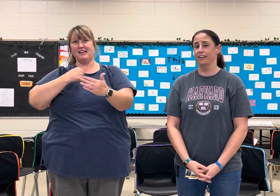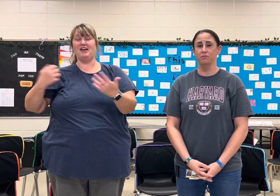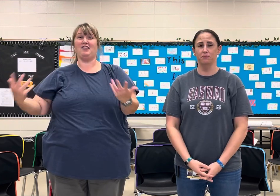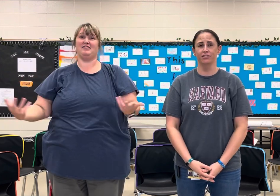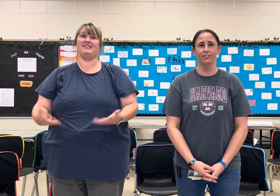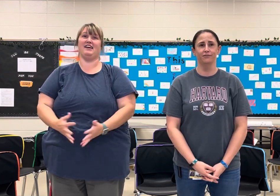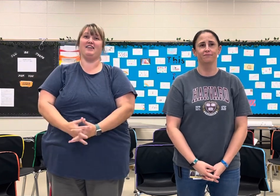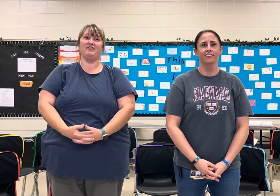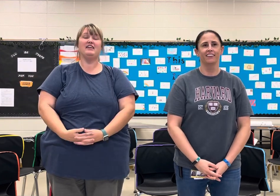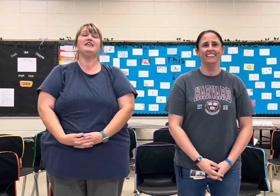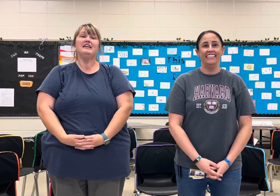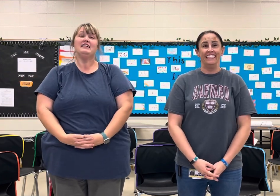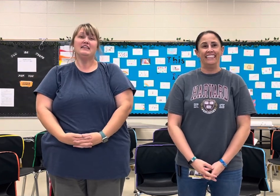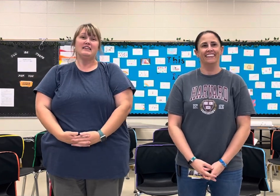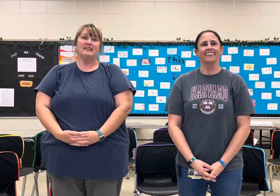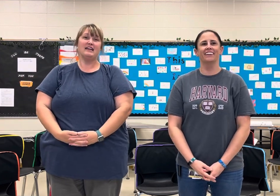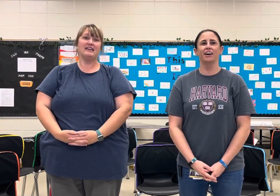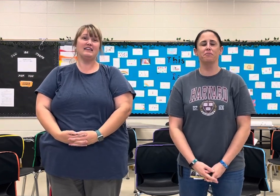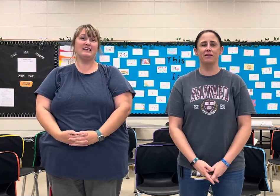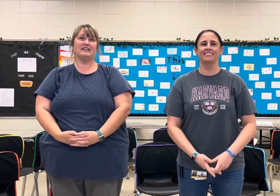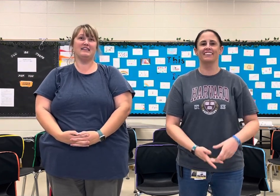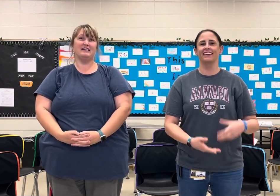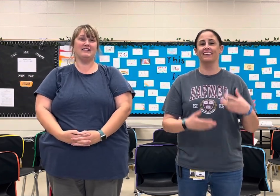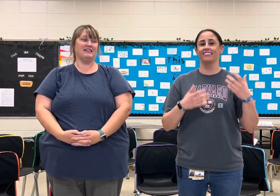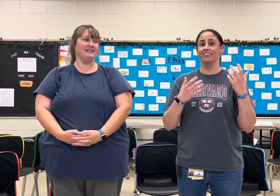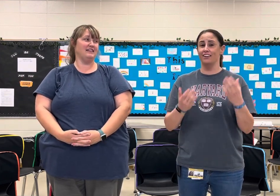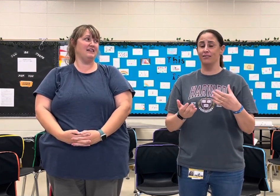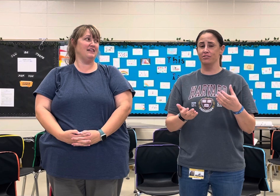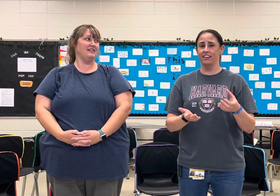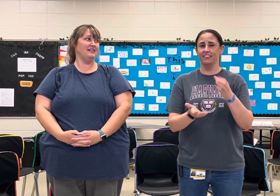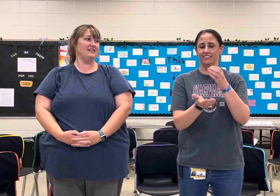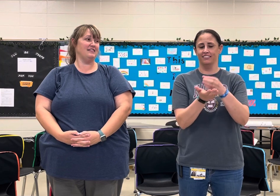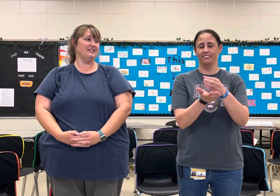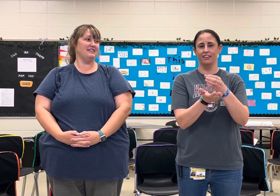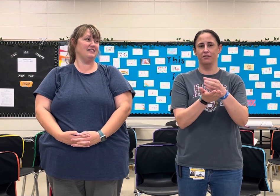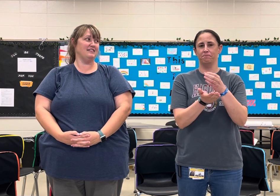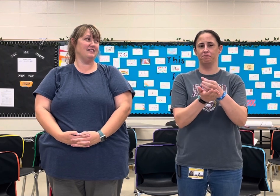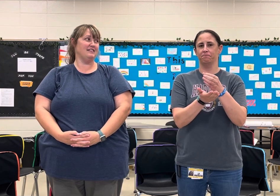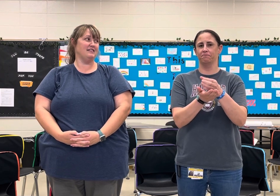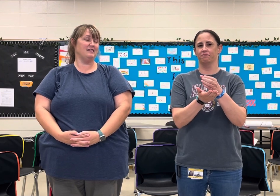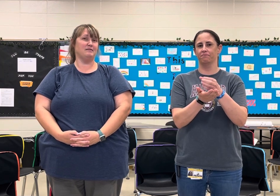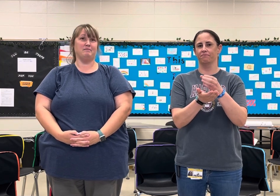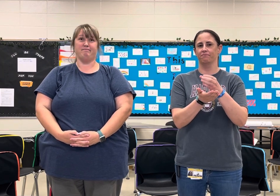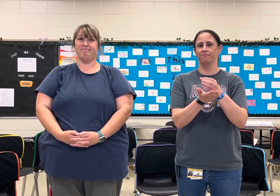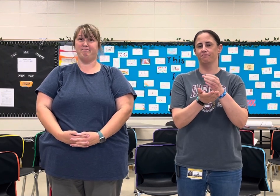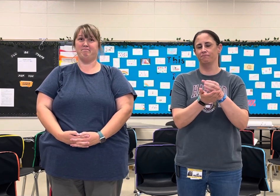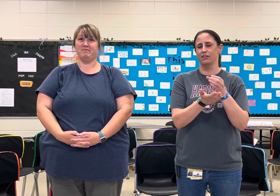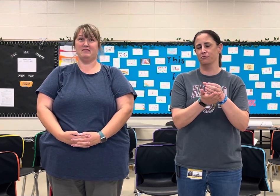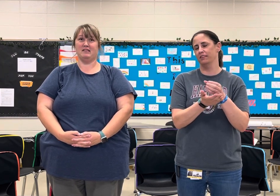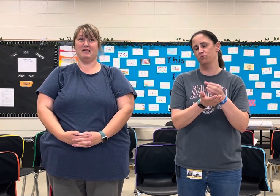people do. Stuff. Cup, as in the object. Cup. Measurement will be